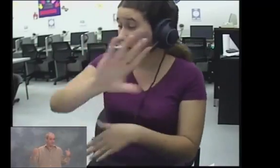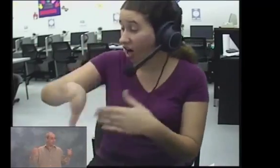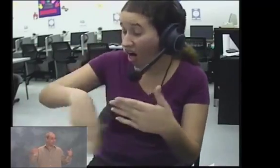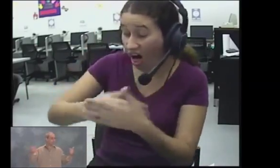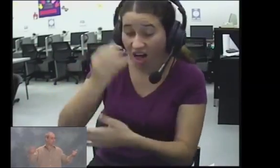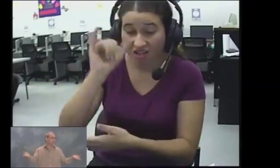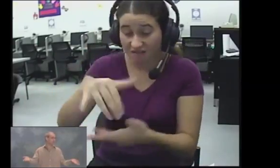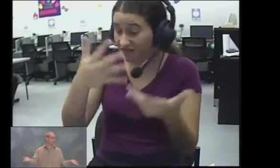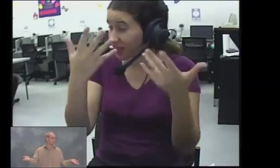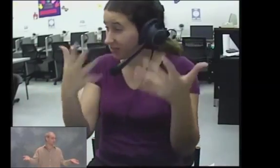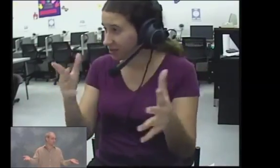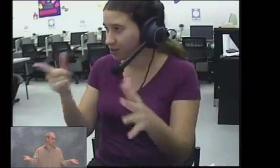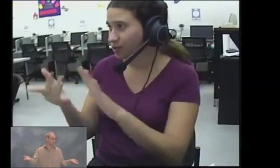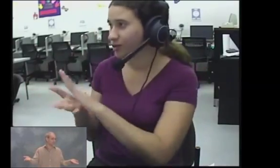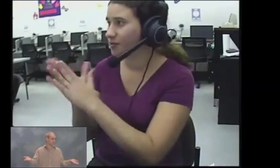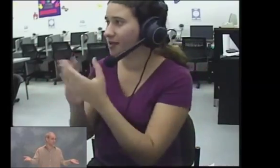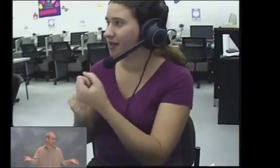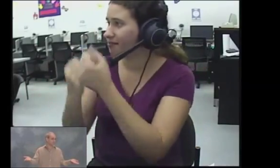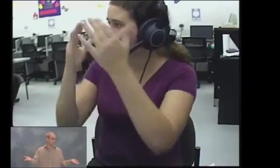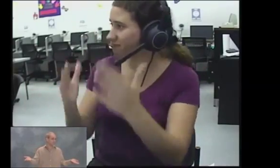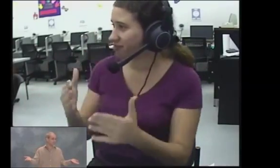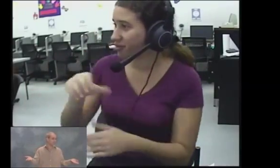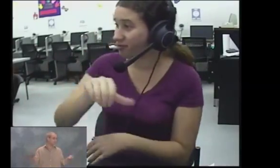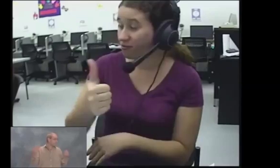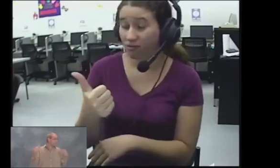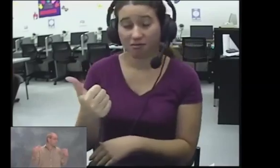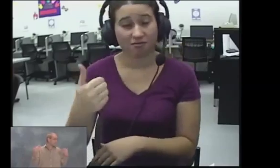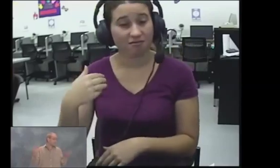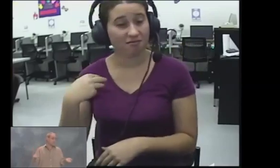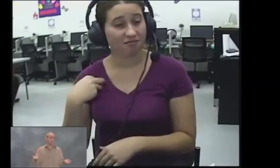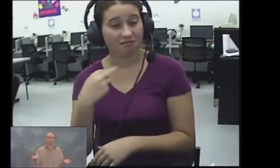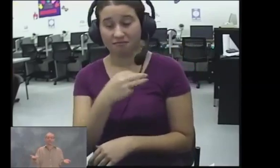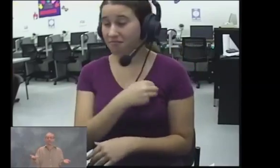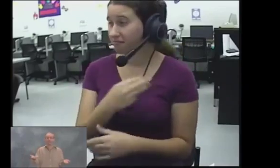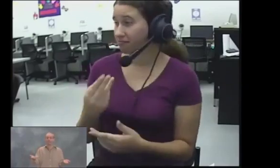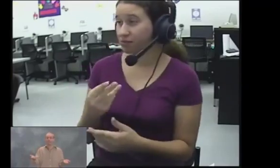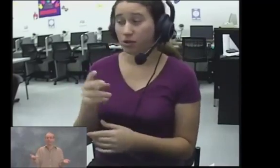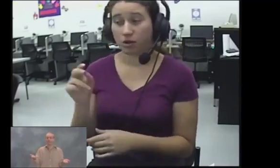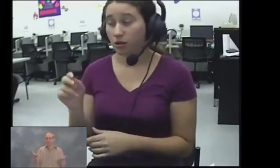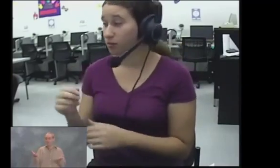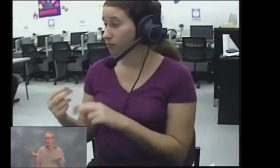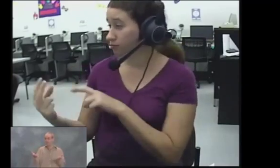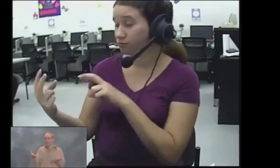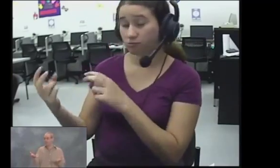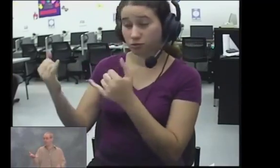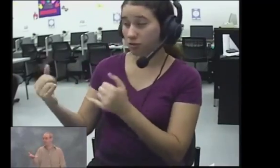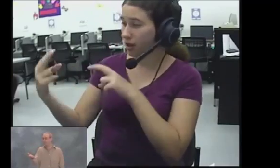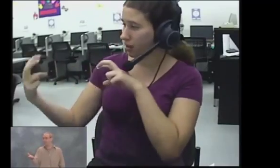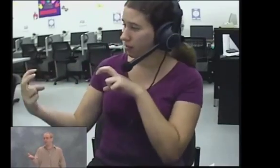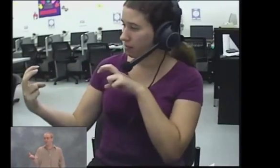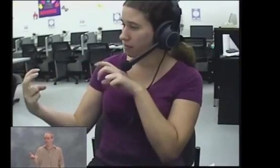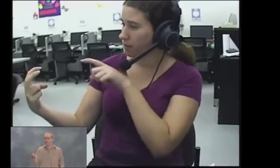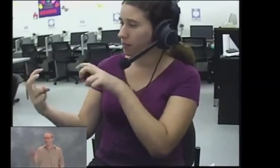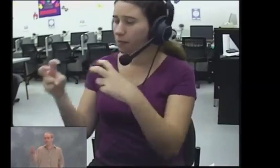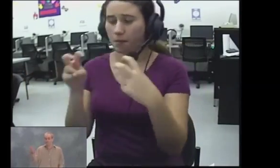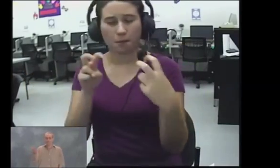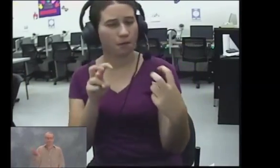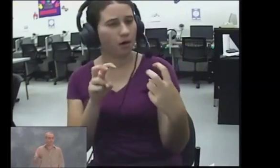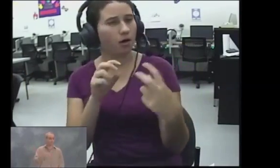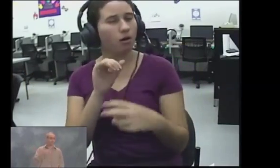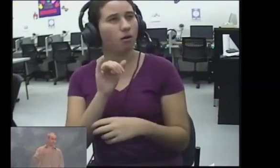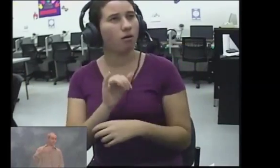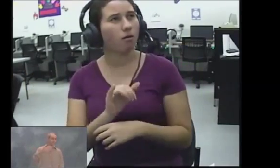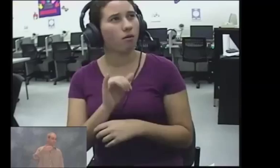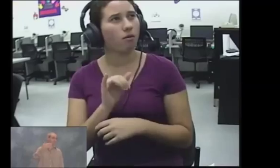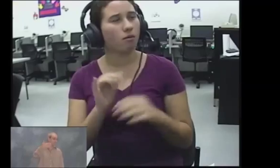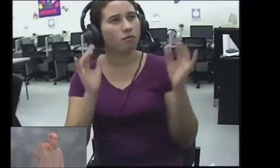And then you will become a sharing partner for others. And then, of course, at that point, you, the sick and suffering alcoholic, either had